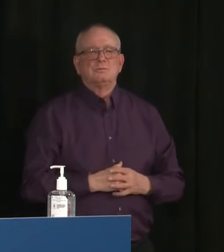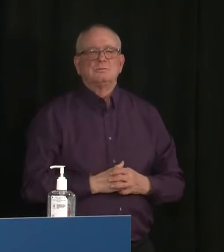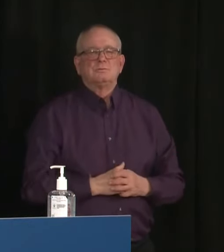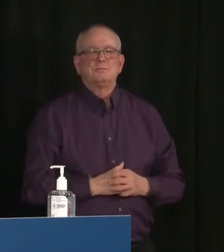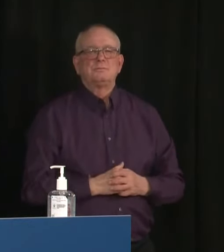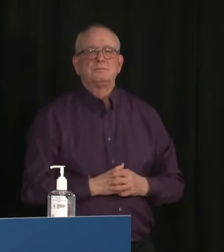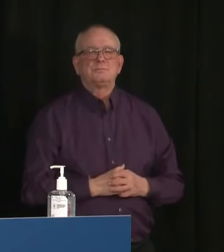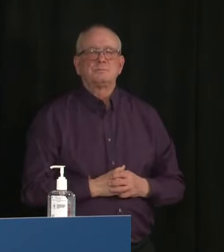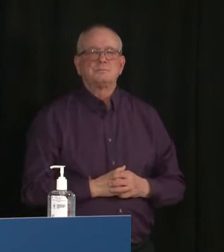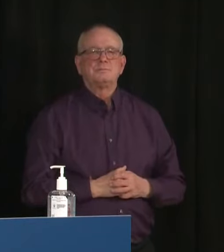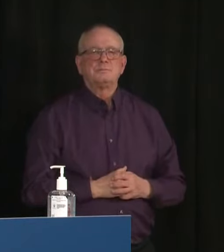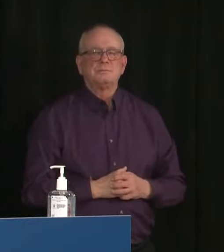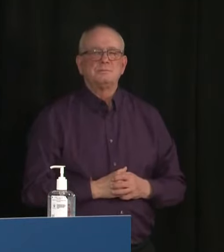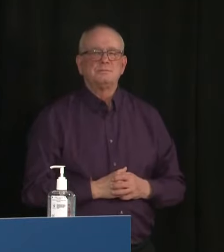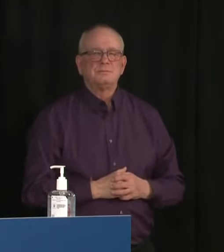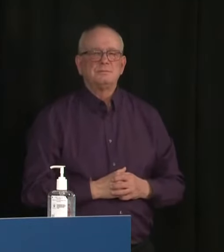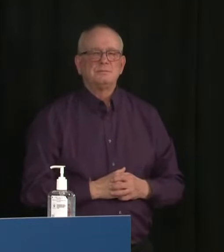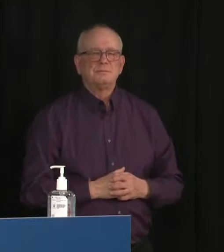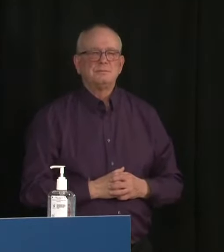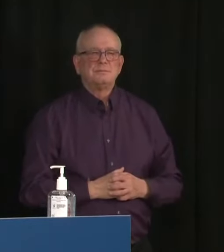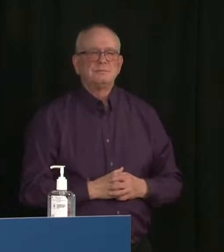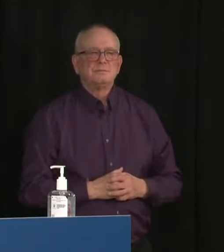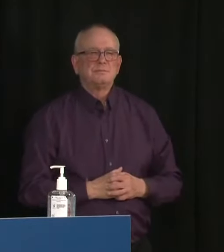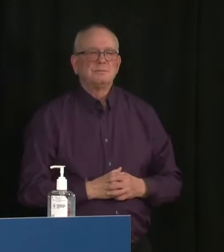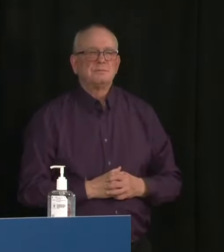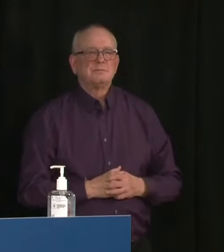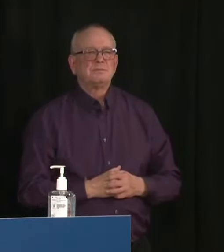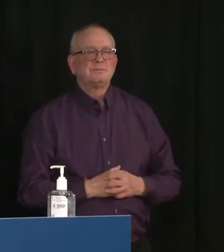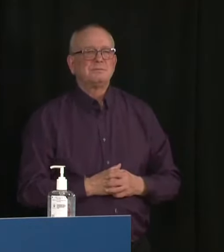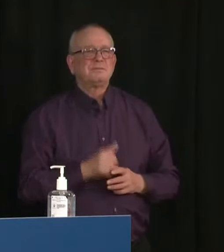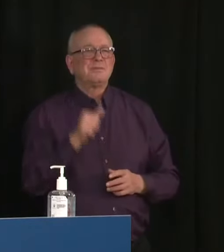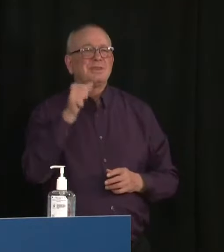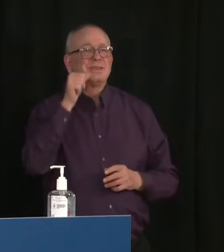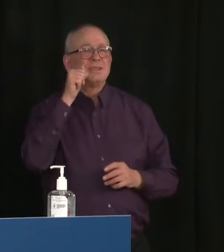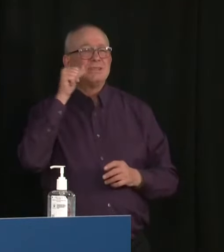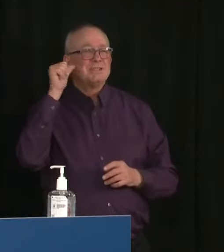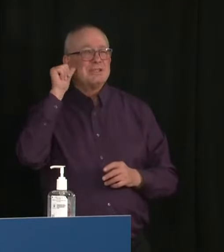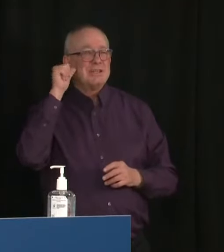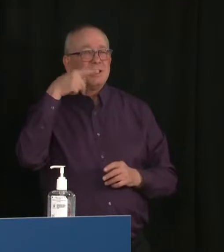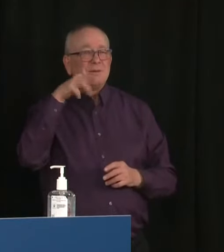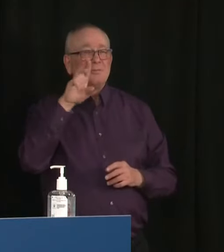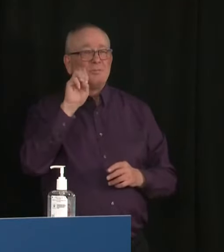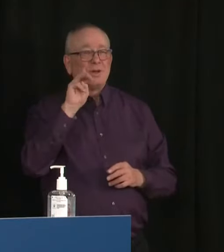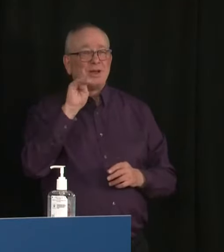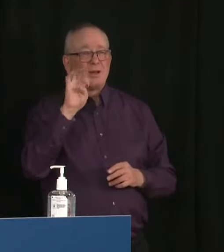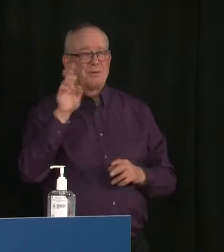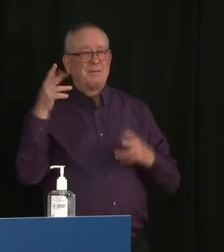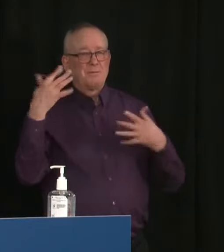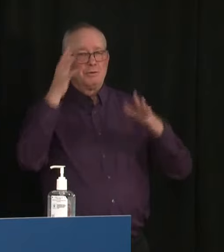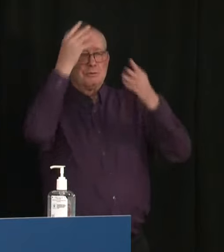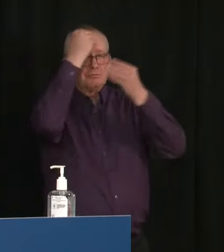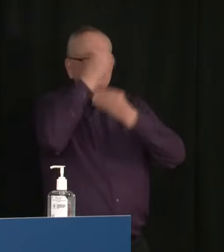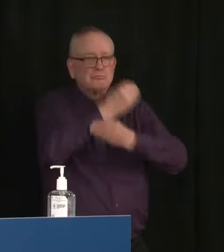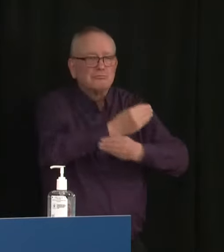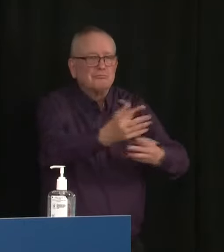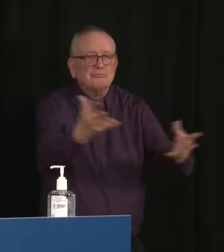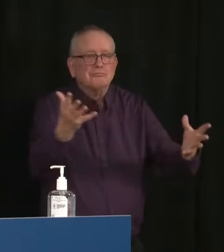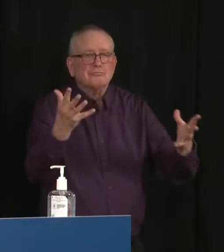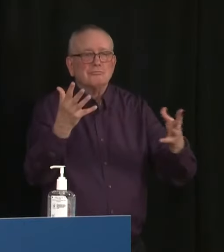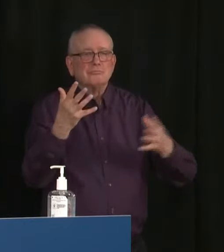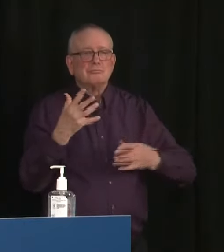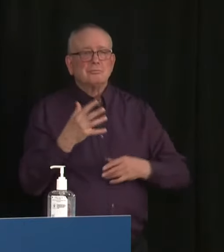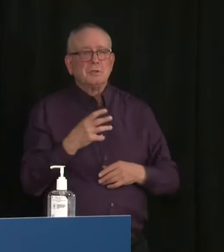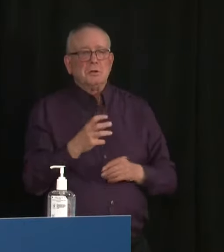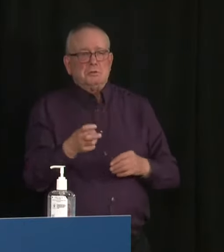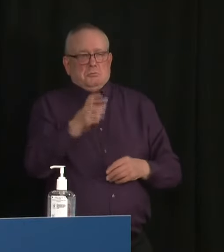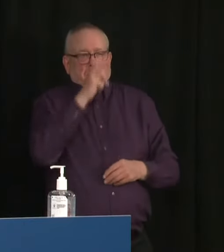question. Dr. Hinshaw, the Premier said yesterday that additional restrictions doesn't mean that more people will comply with the